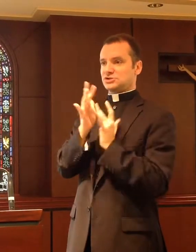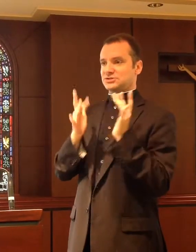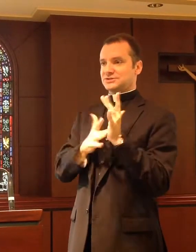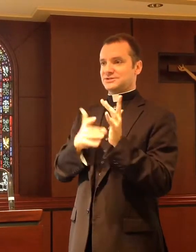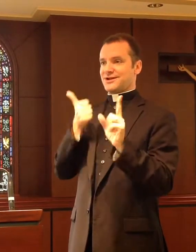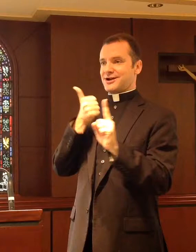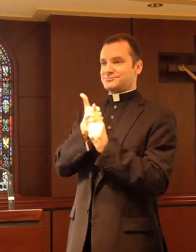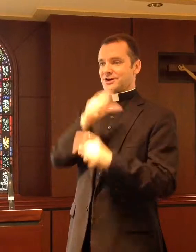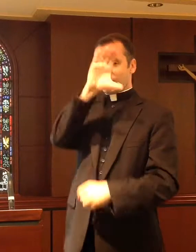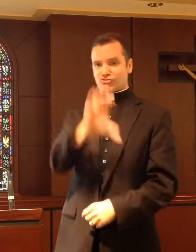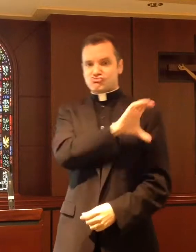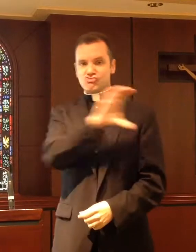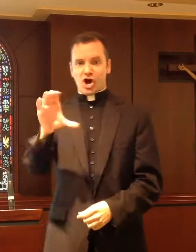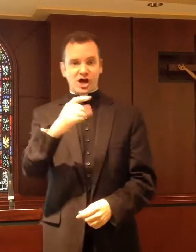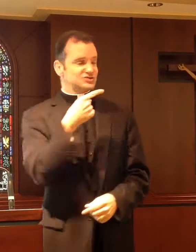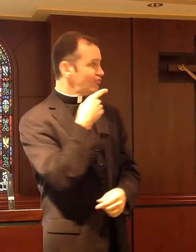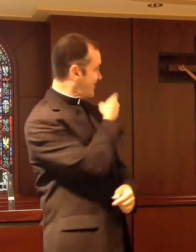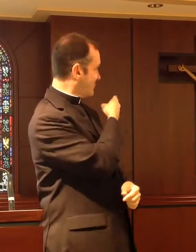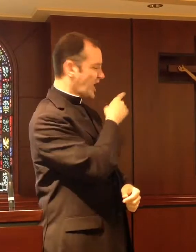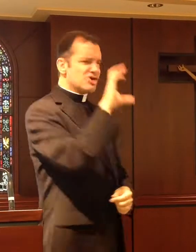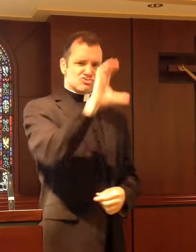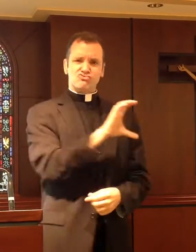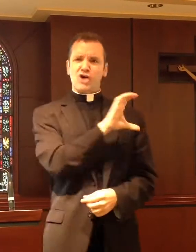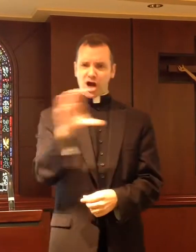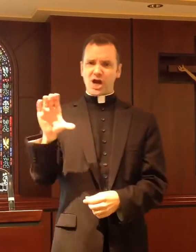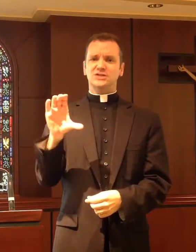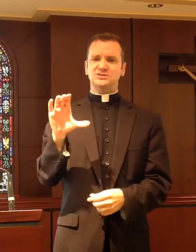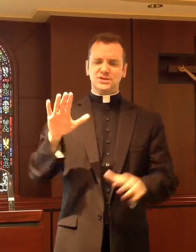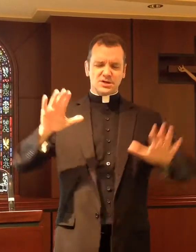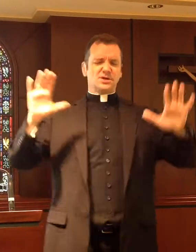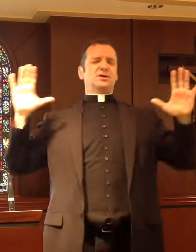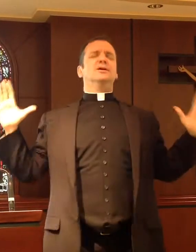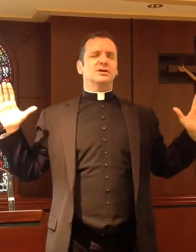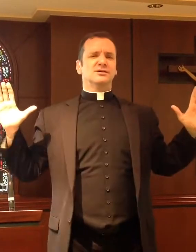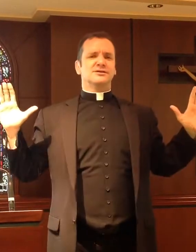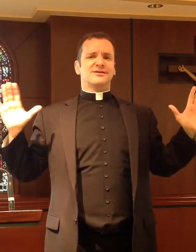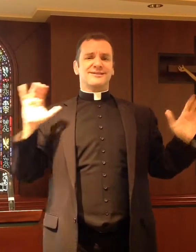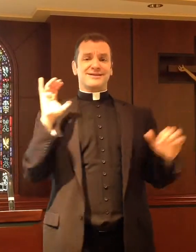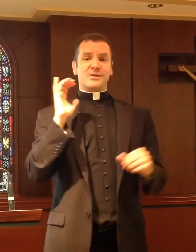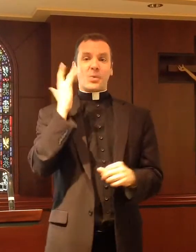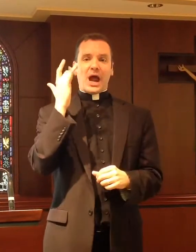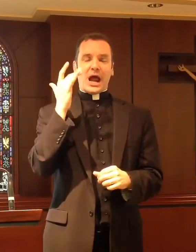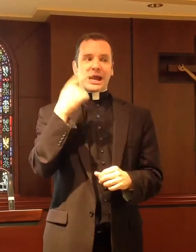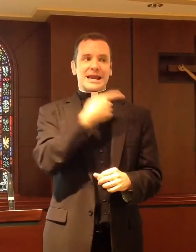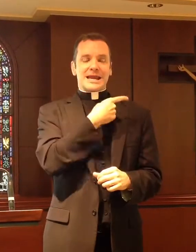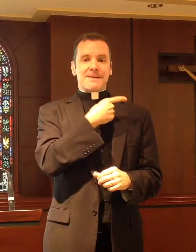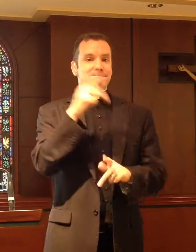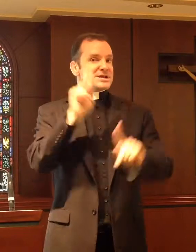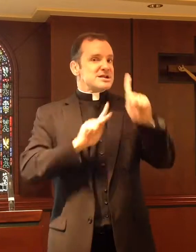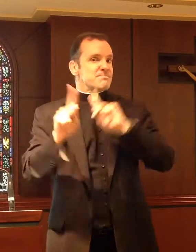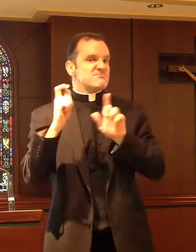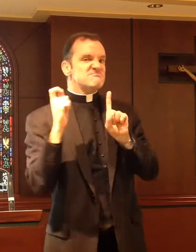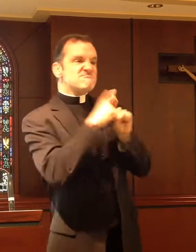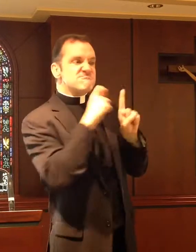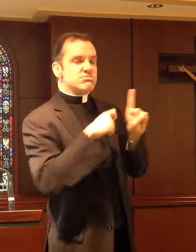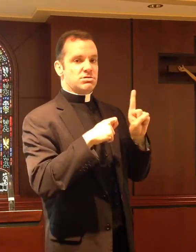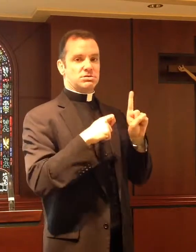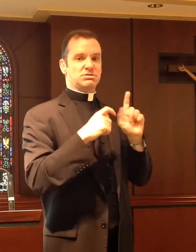That is a reminder to us of the cross, of Jesus hanging on the cross. In that suffering,